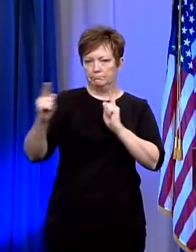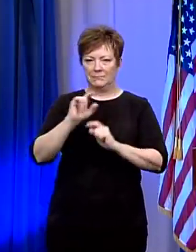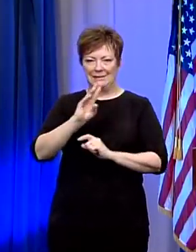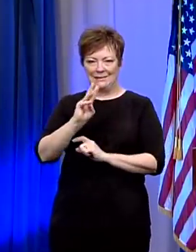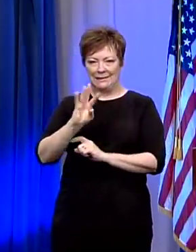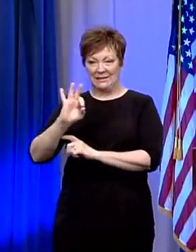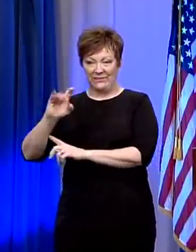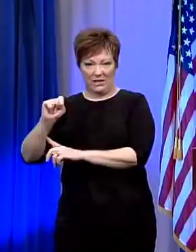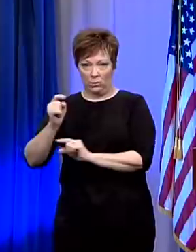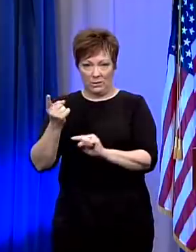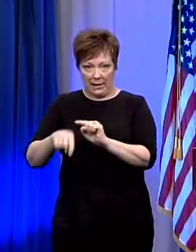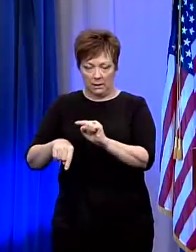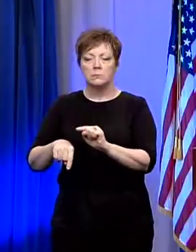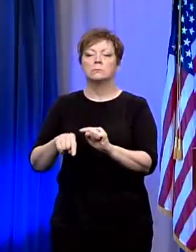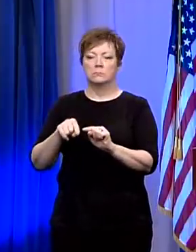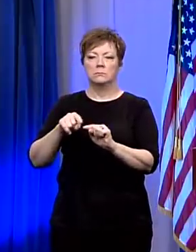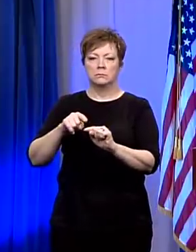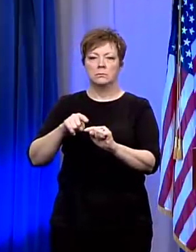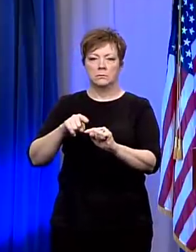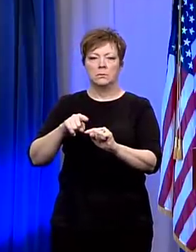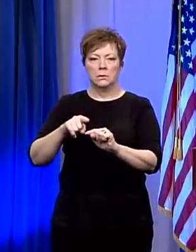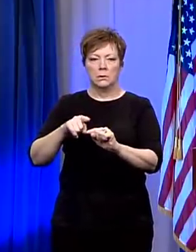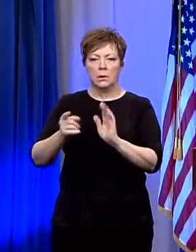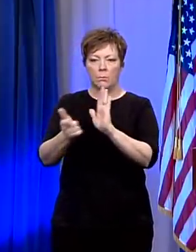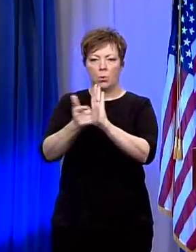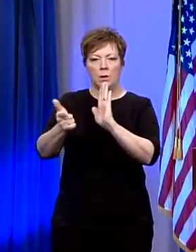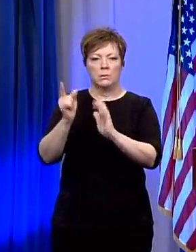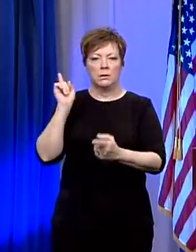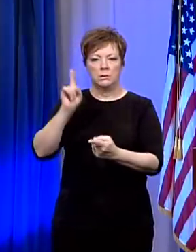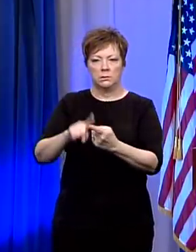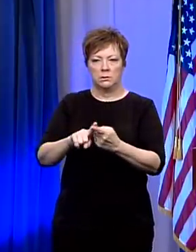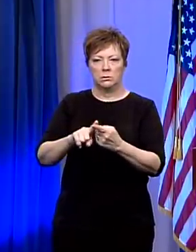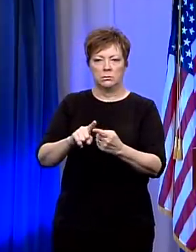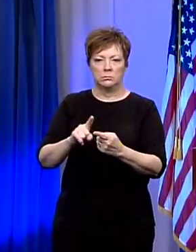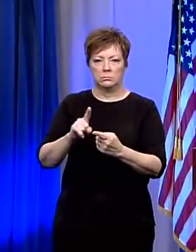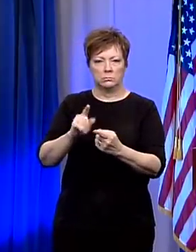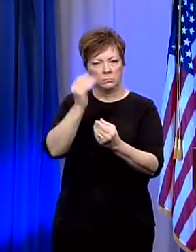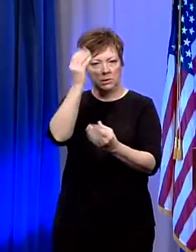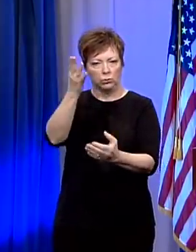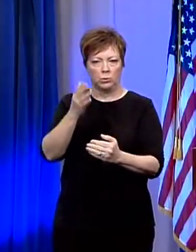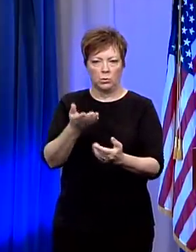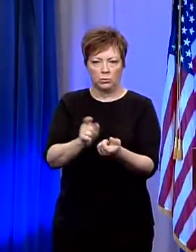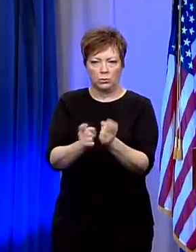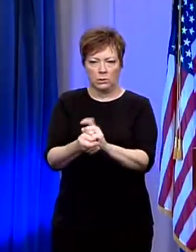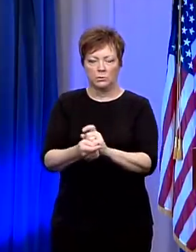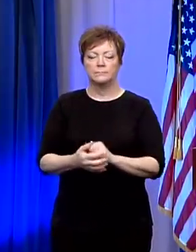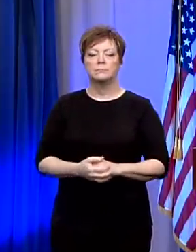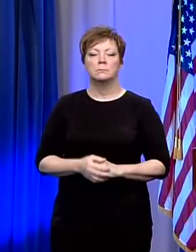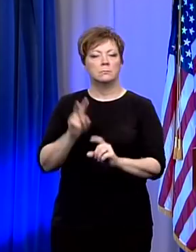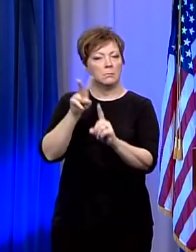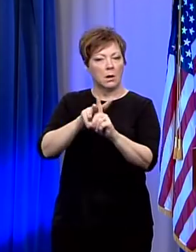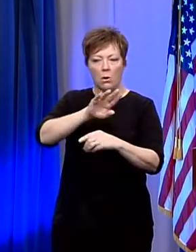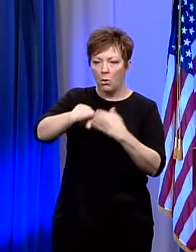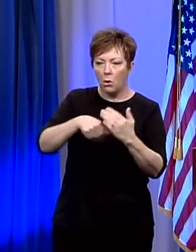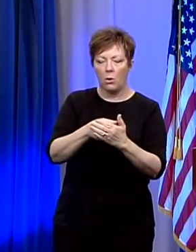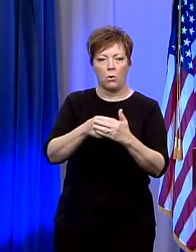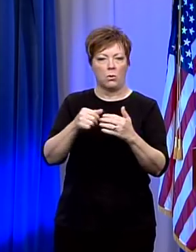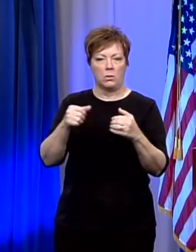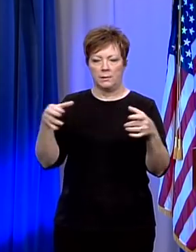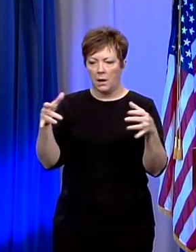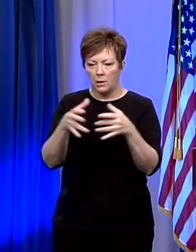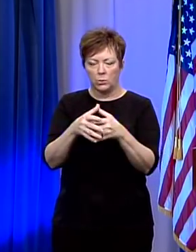6-foot distance between persons are prohibited until further notice. This order shall apply to all gatherings, events, or activities that